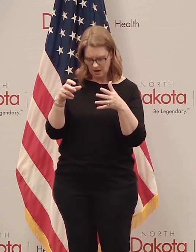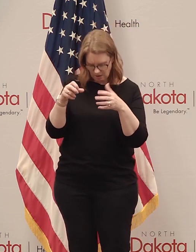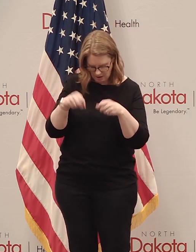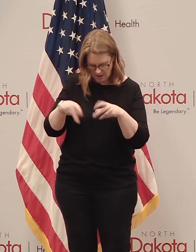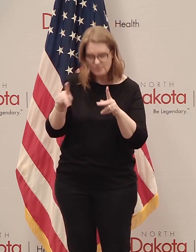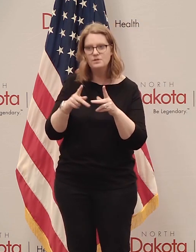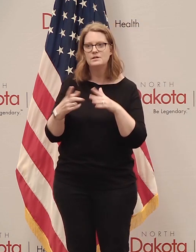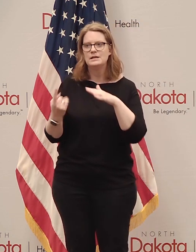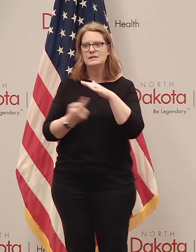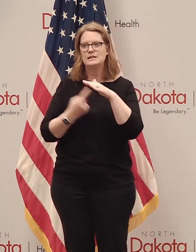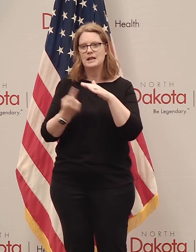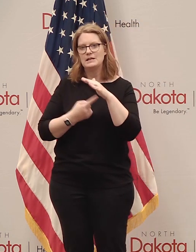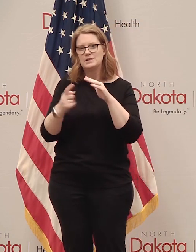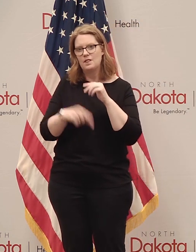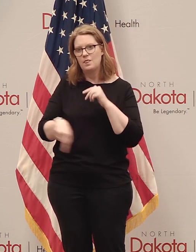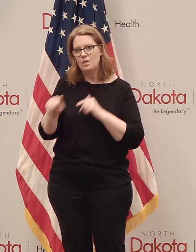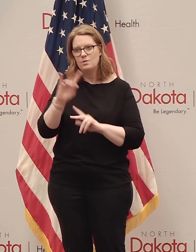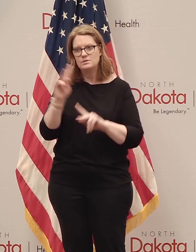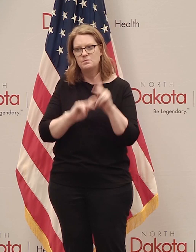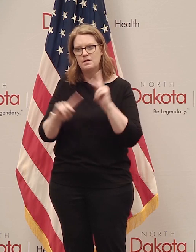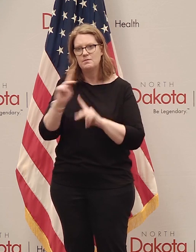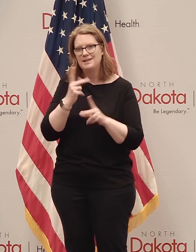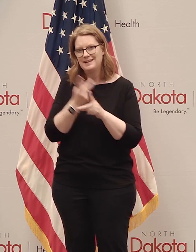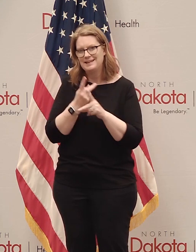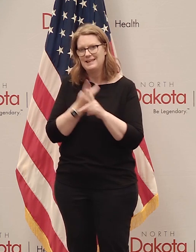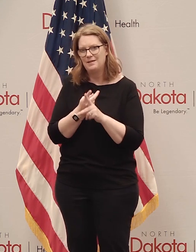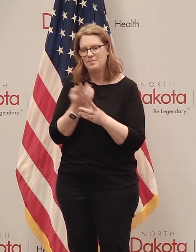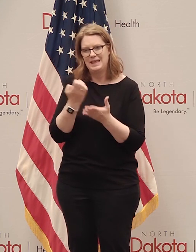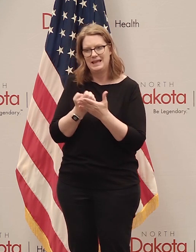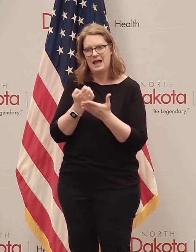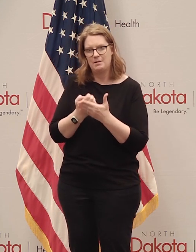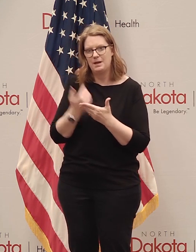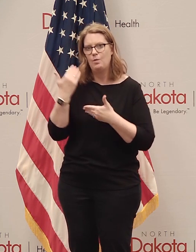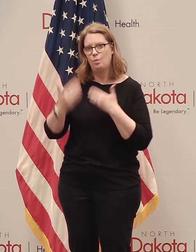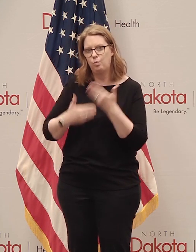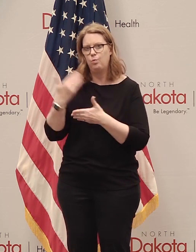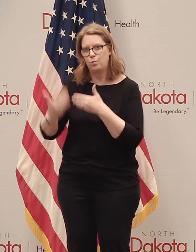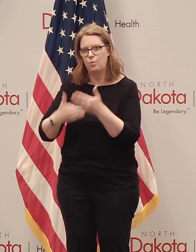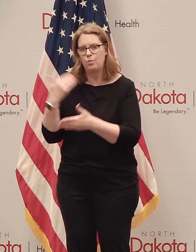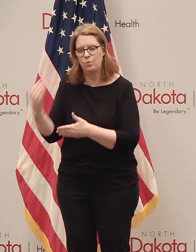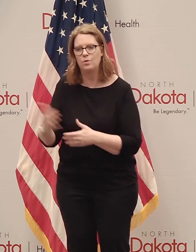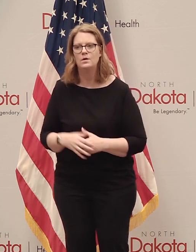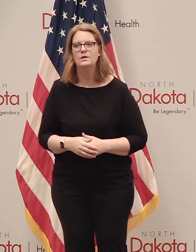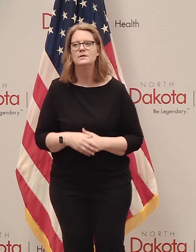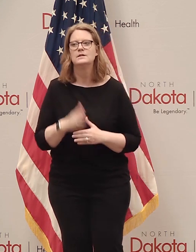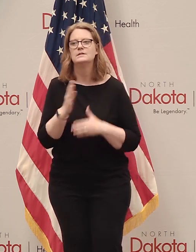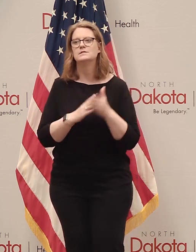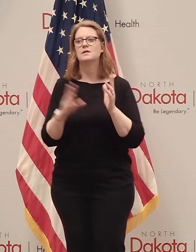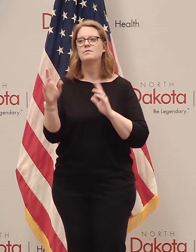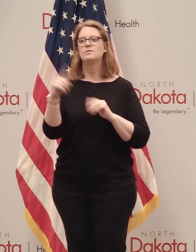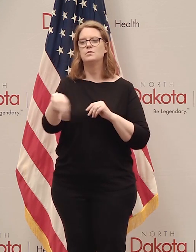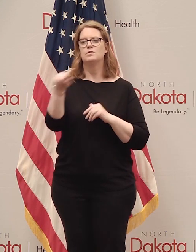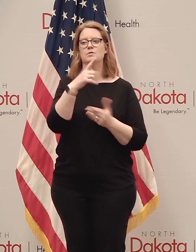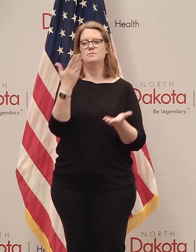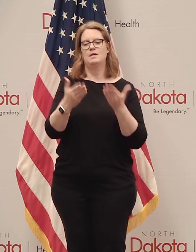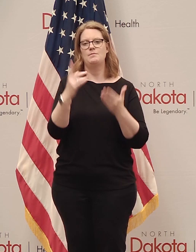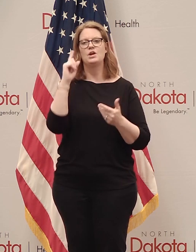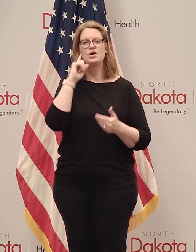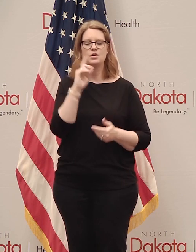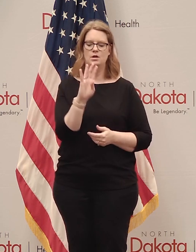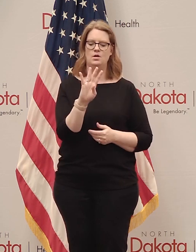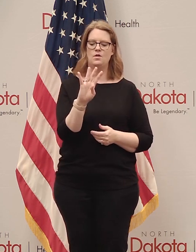isolate those individuals that were exposed and keep the rest of the economy rolling. Some of you may have heard of a third-party company